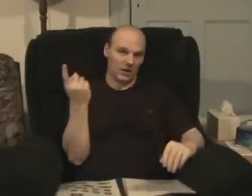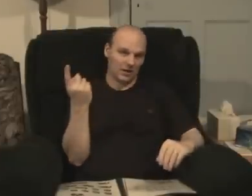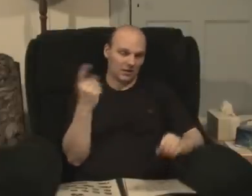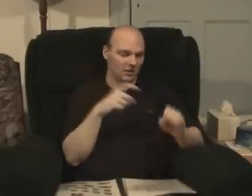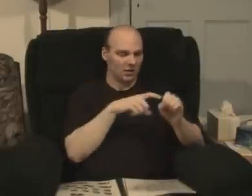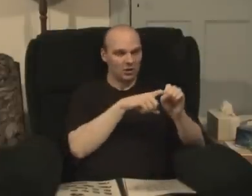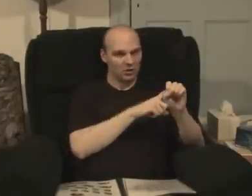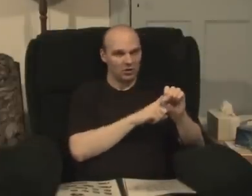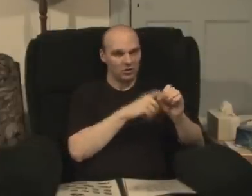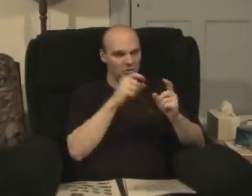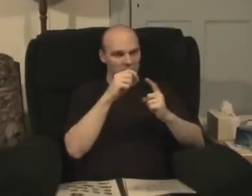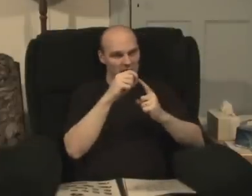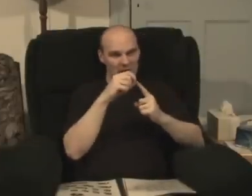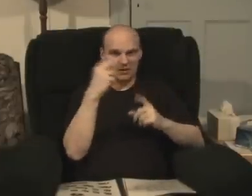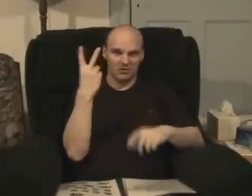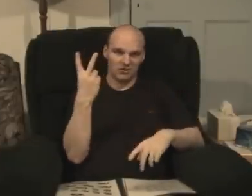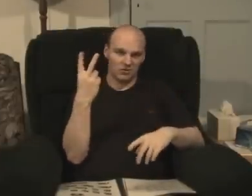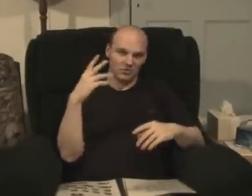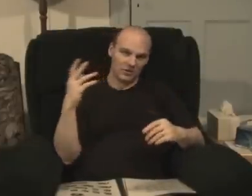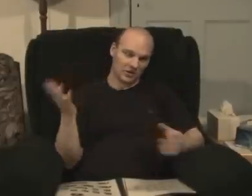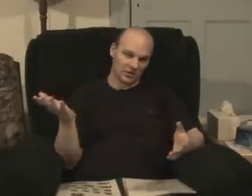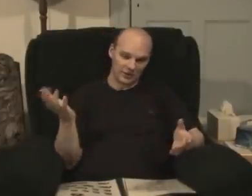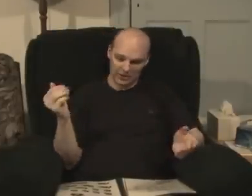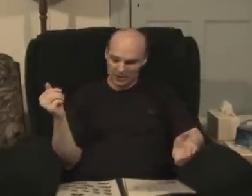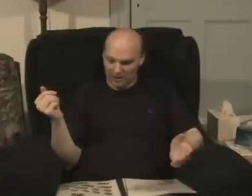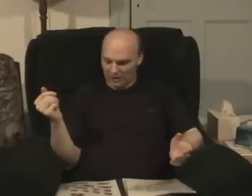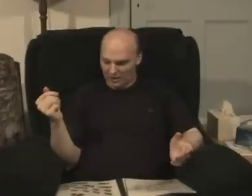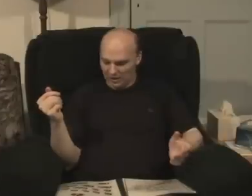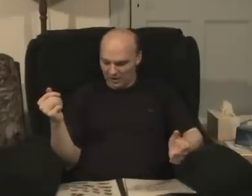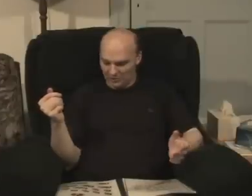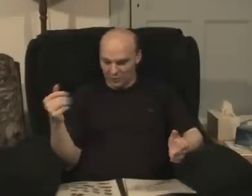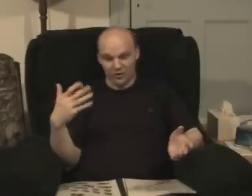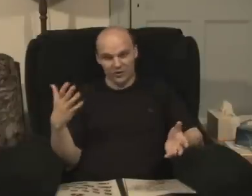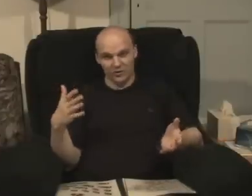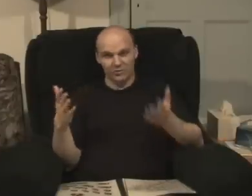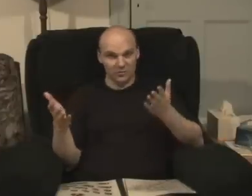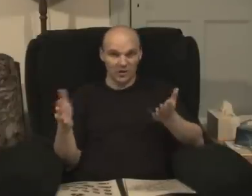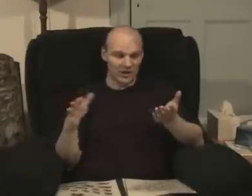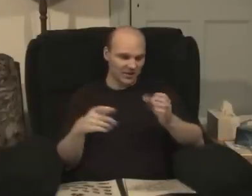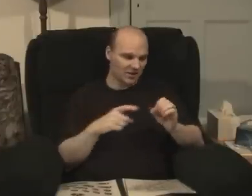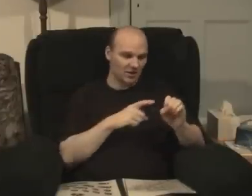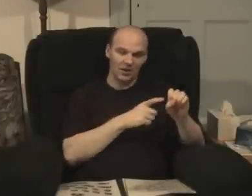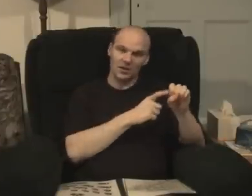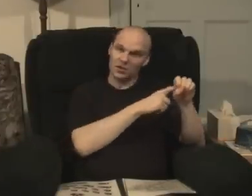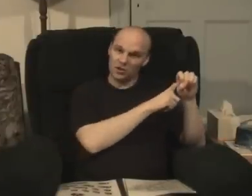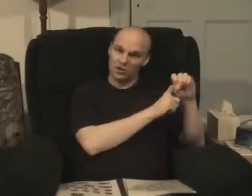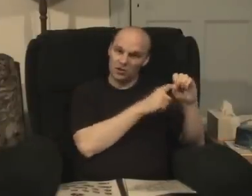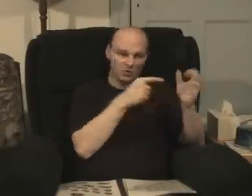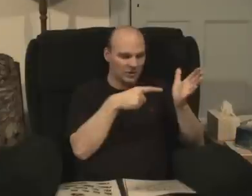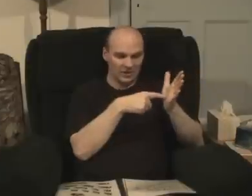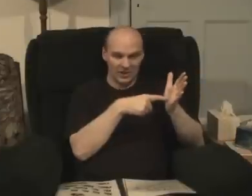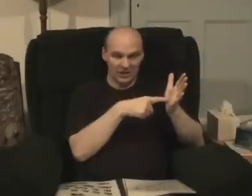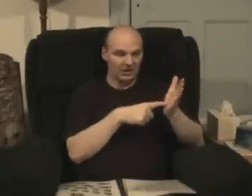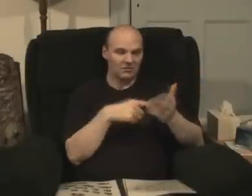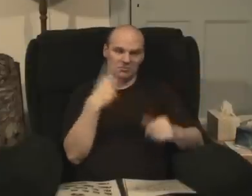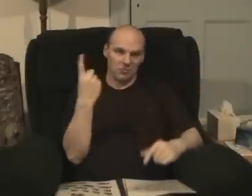QP1, QP2, and so on. Quarter to, you might have guessed it, QT1,